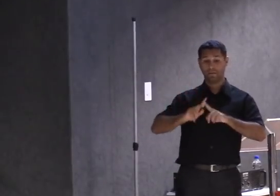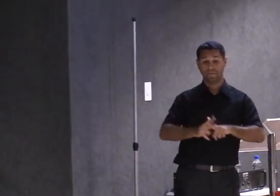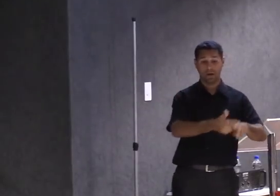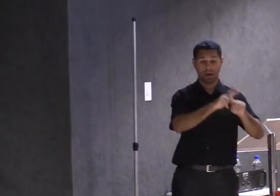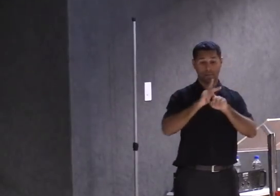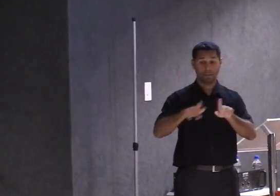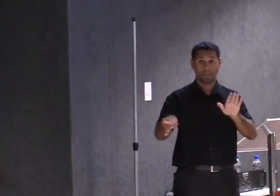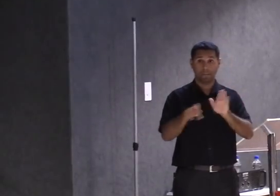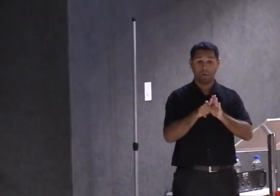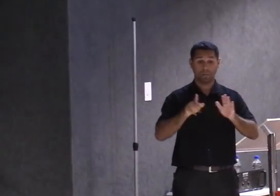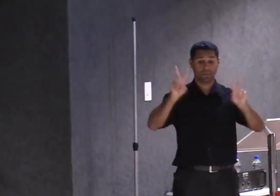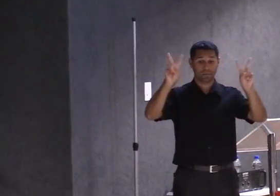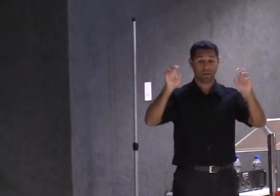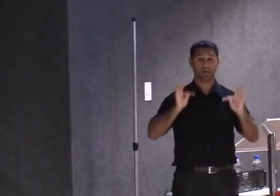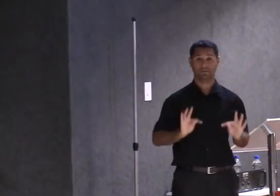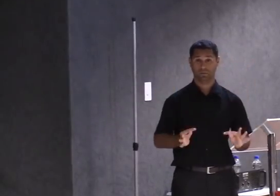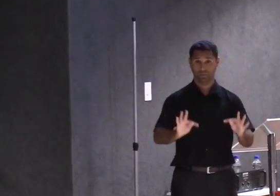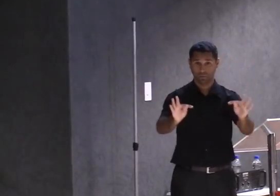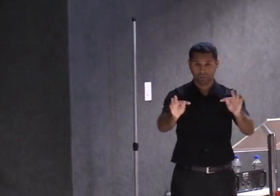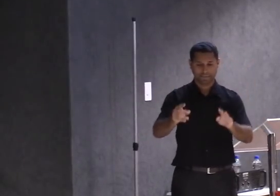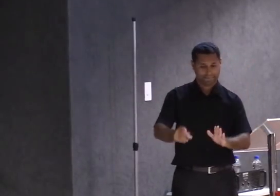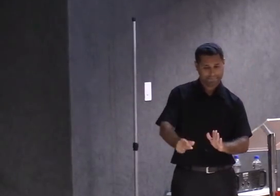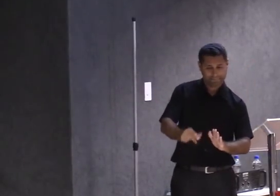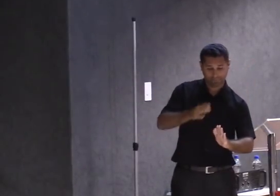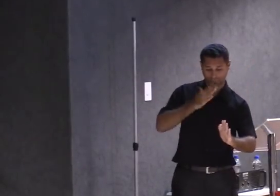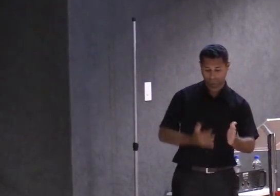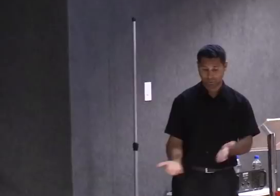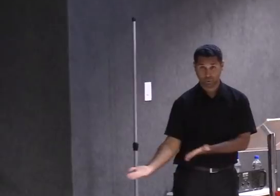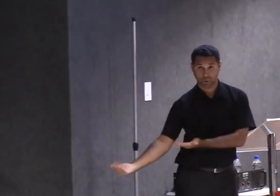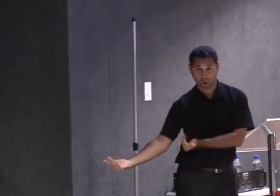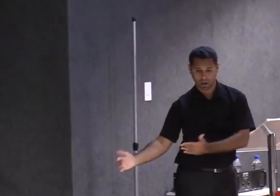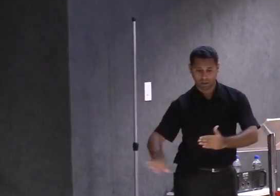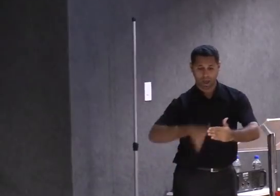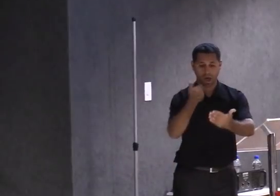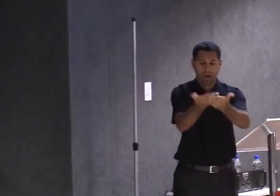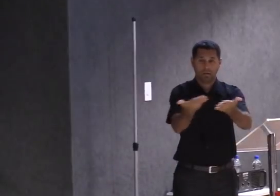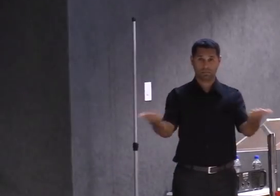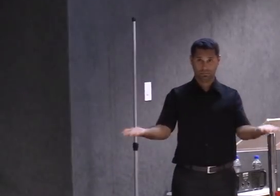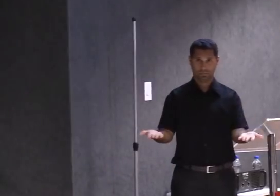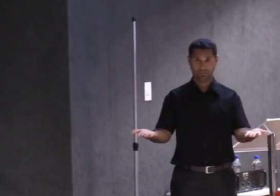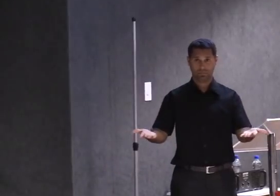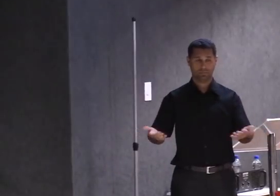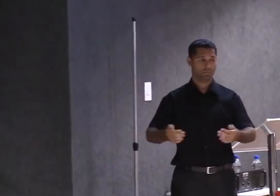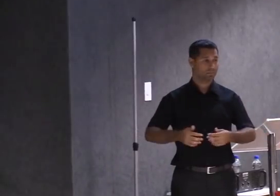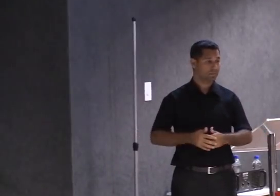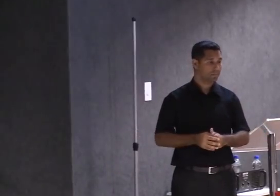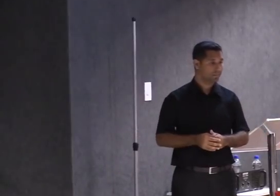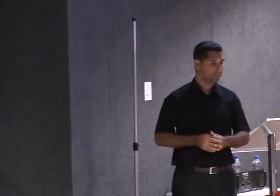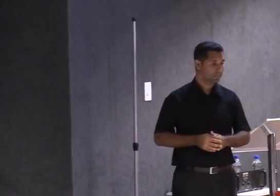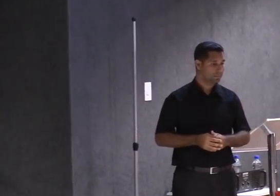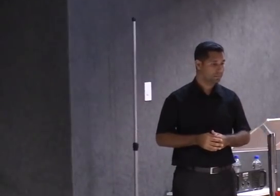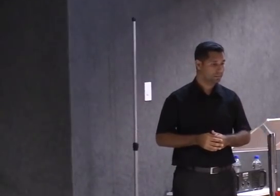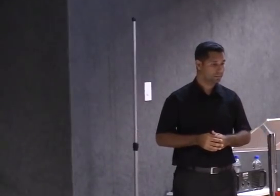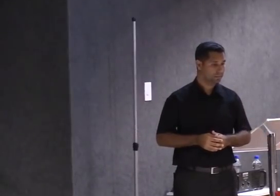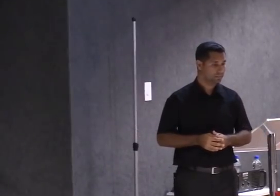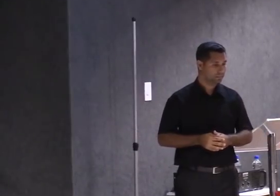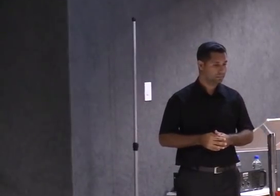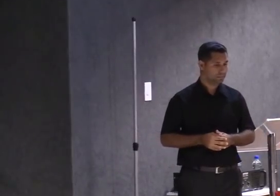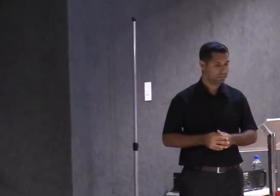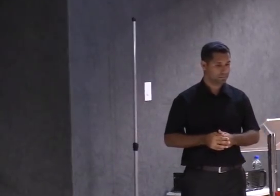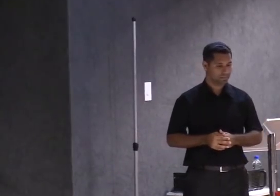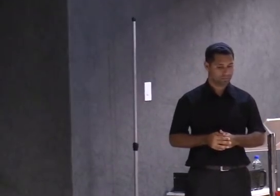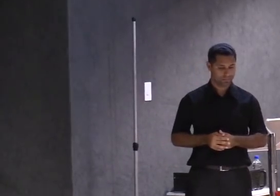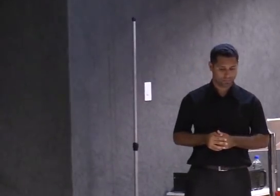ferramentas tecnológicas desde muito jovens. And because of this technology, they